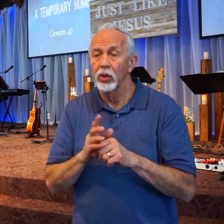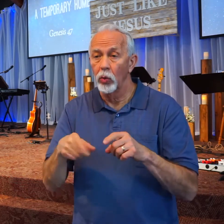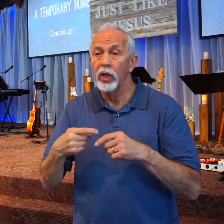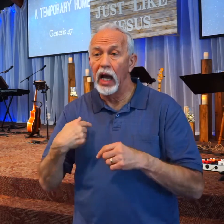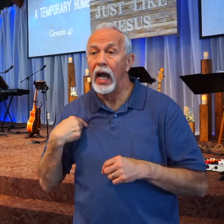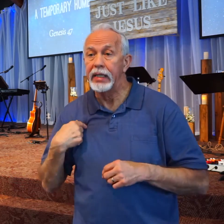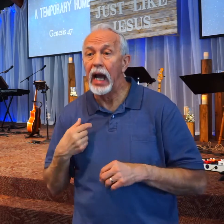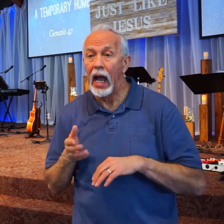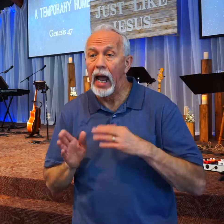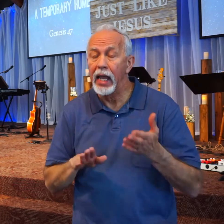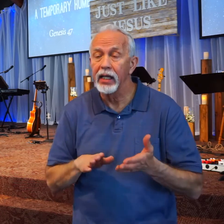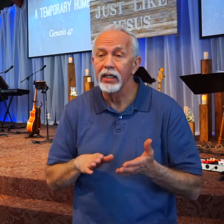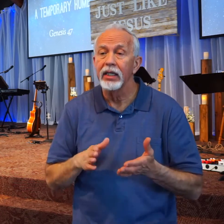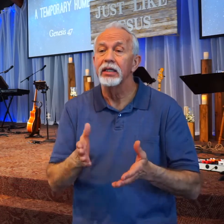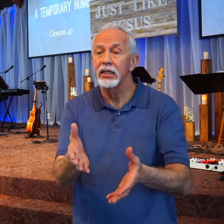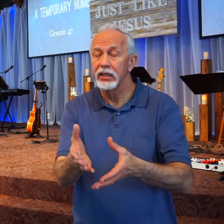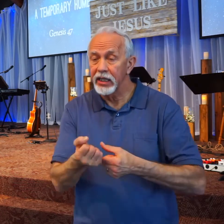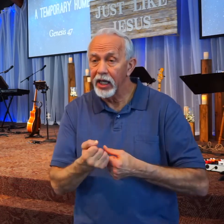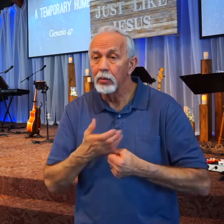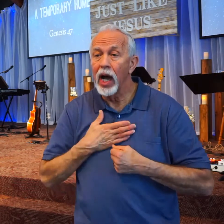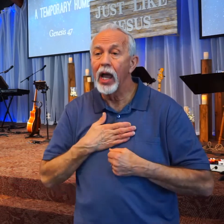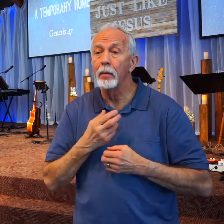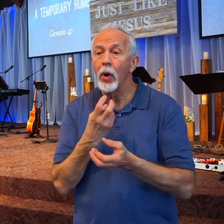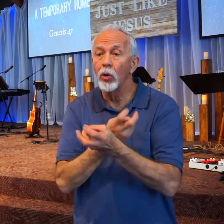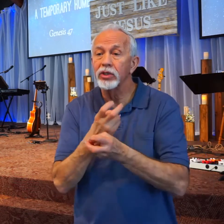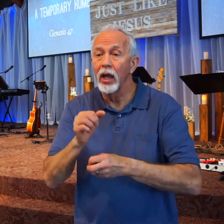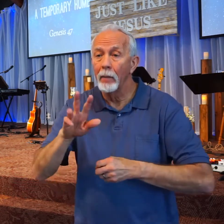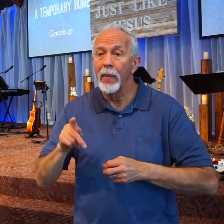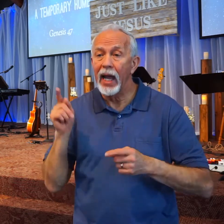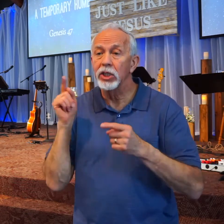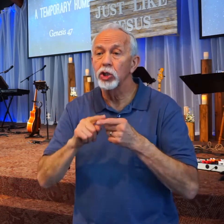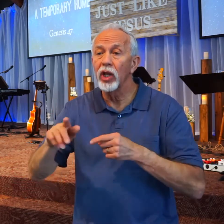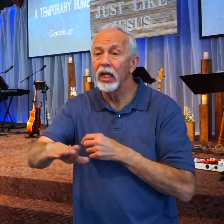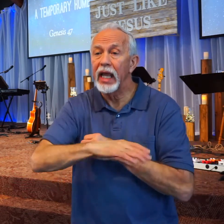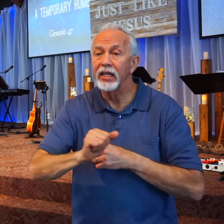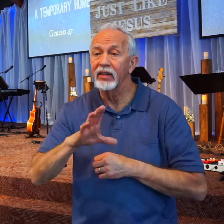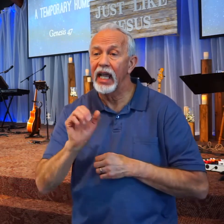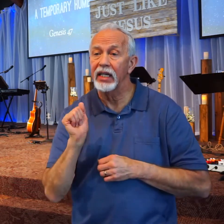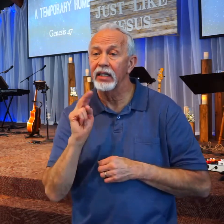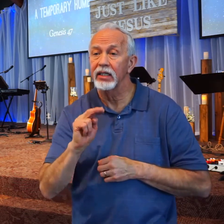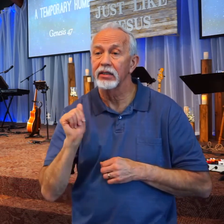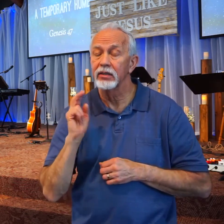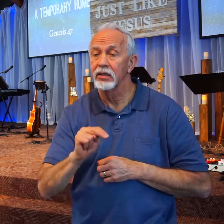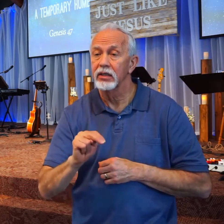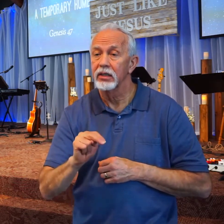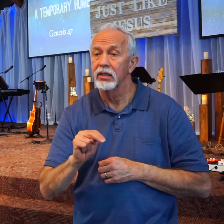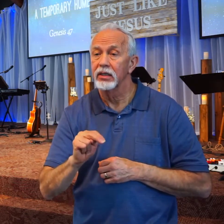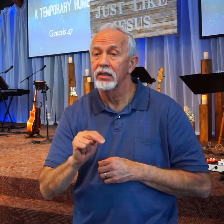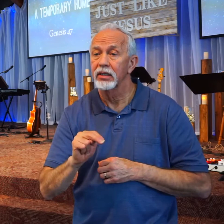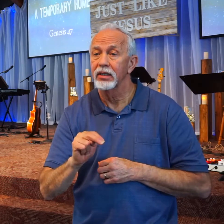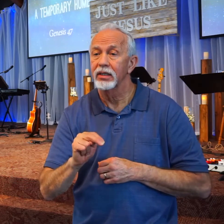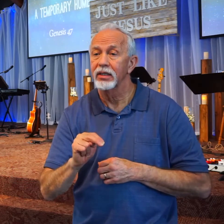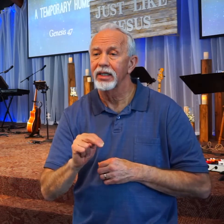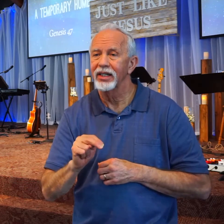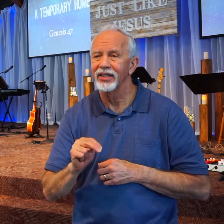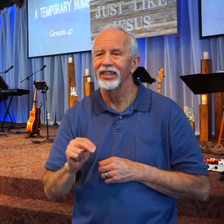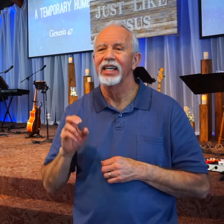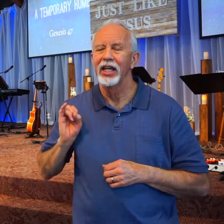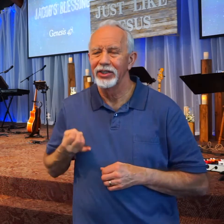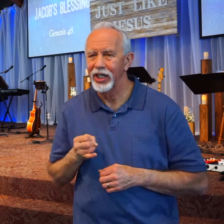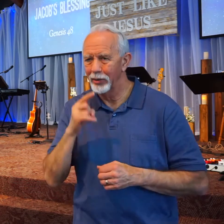sure they knew, "Take my bones back to the land of Canaan." he believed God's promises. Chapter